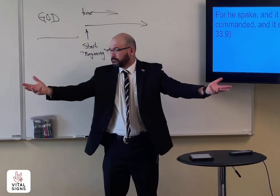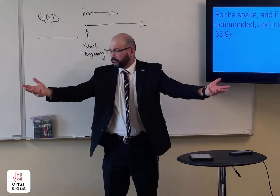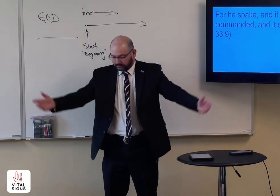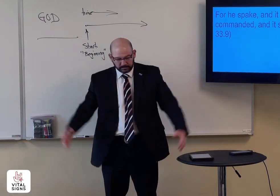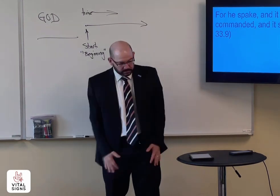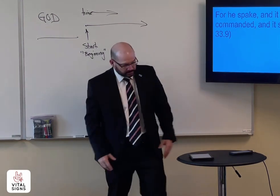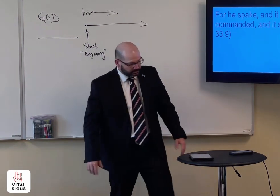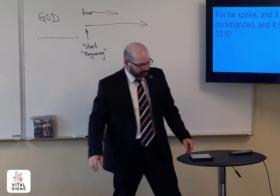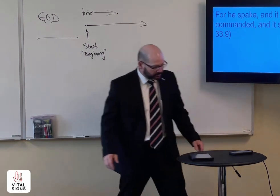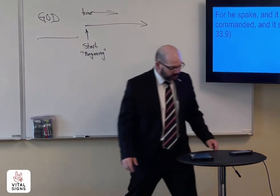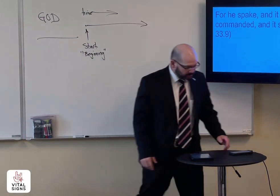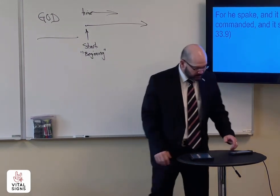and it happened.